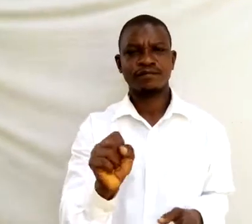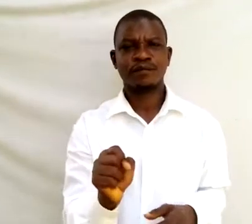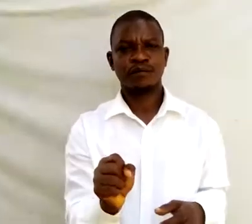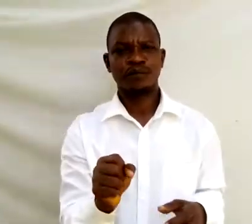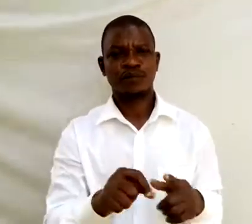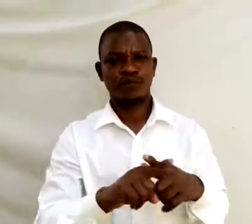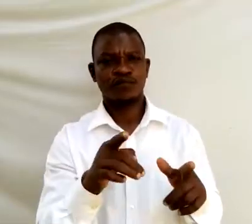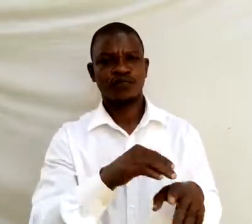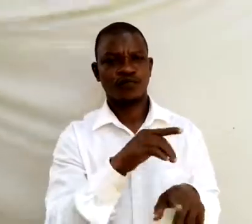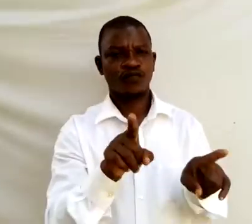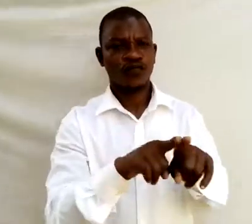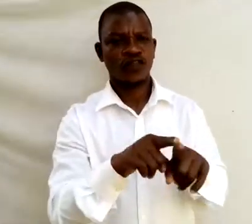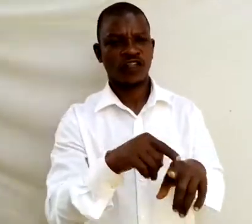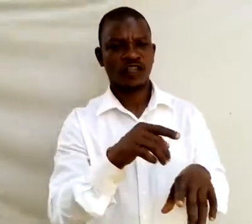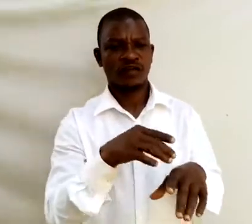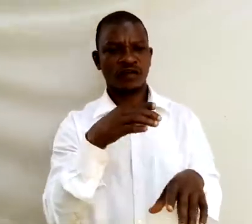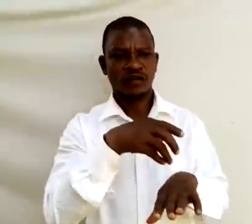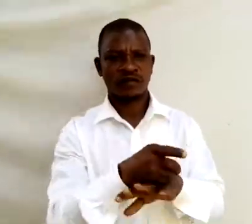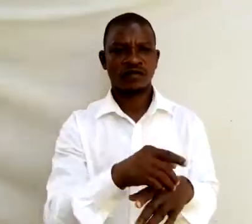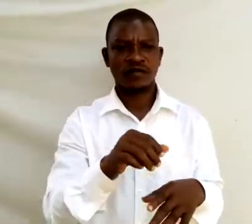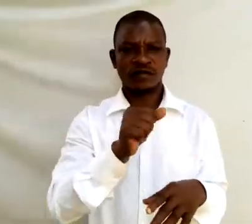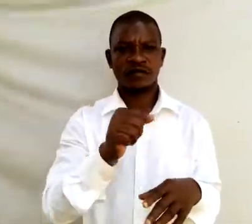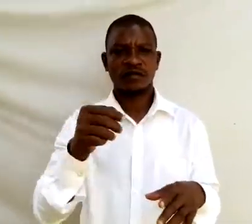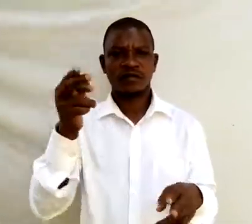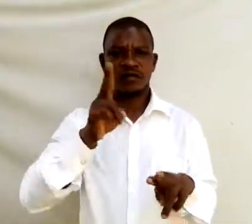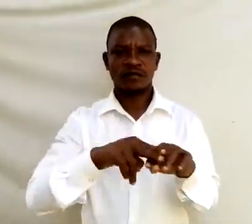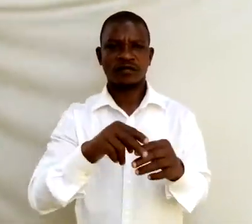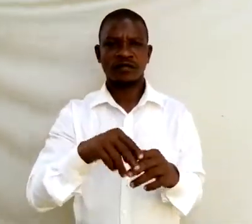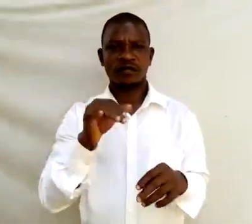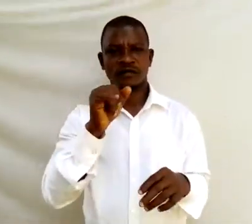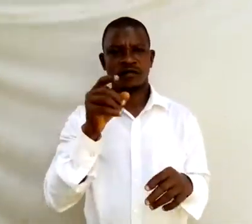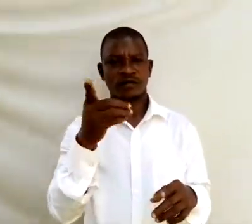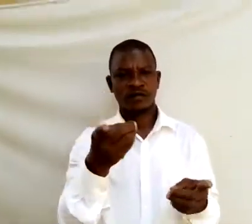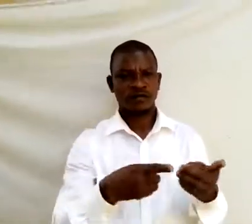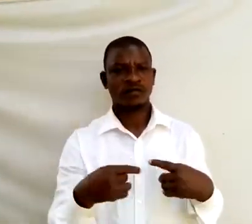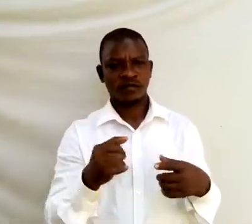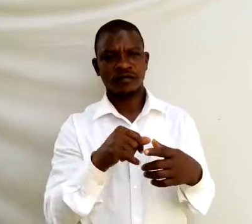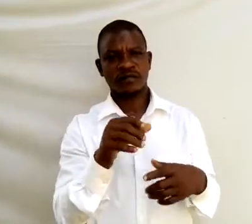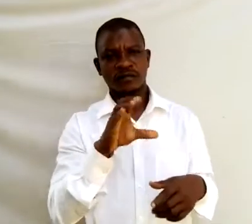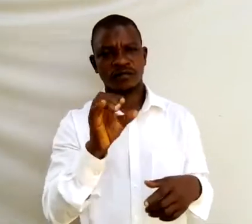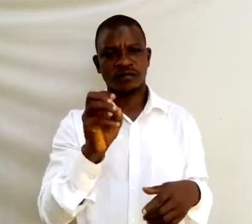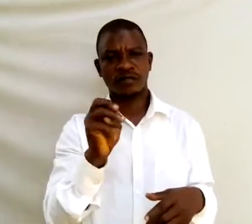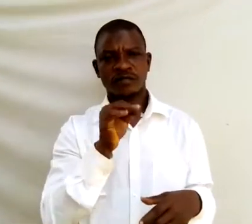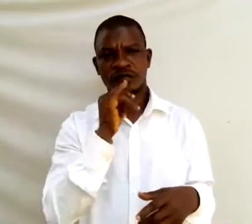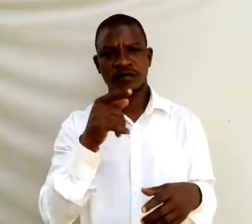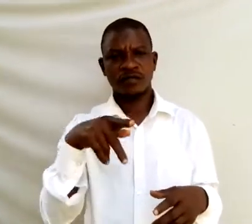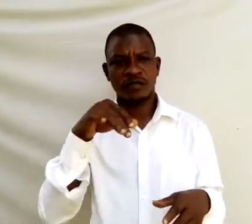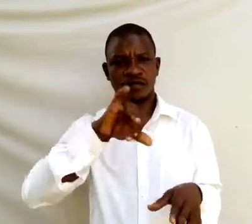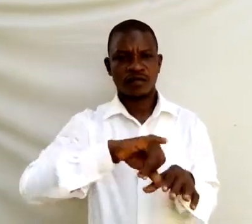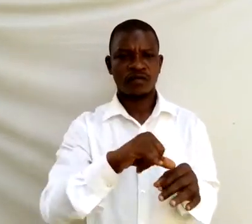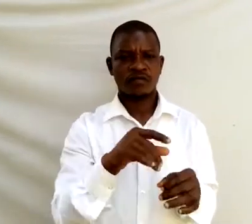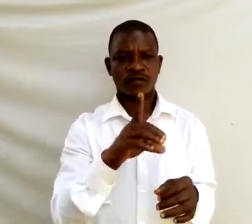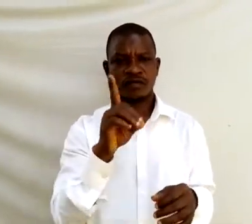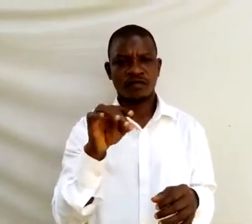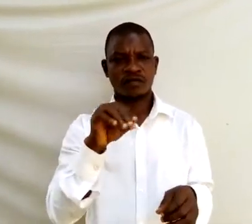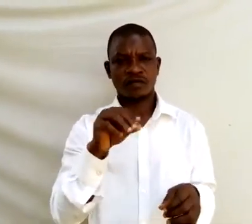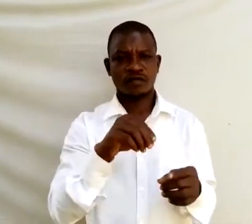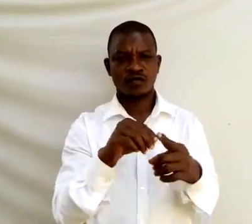But also cause a higher demand for consumption of petrol. From DO to D1,